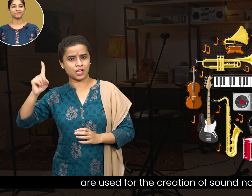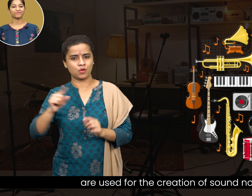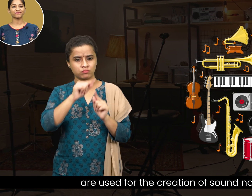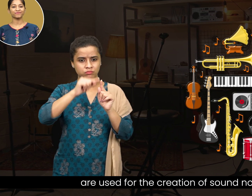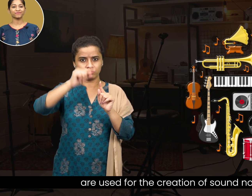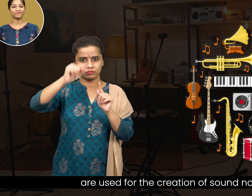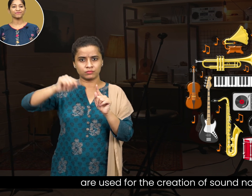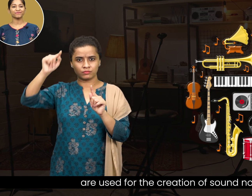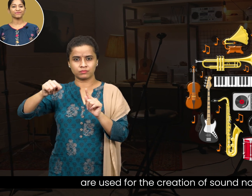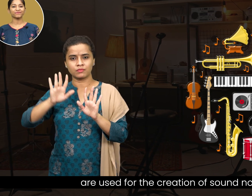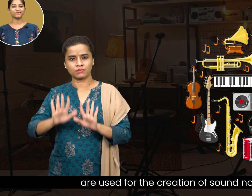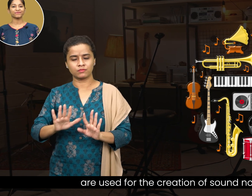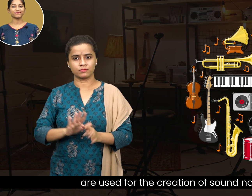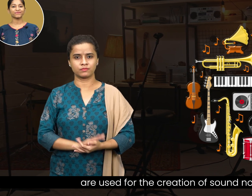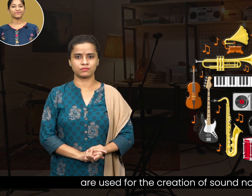notes.